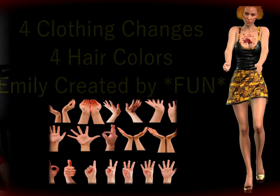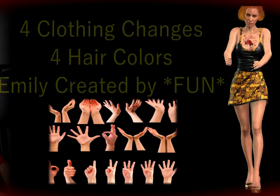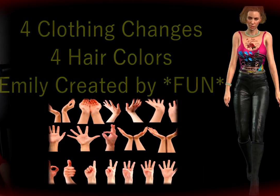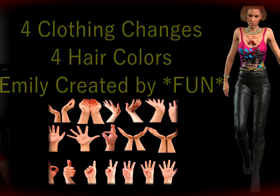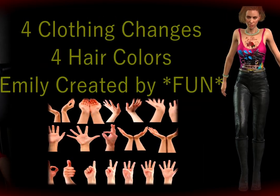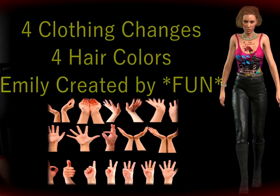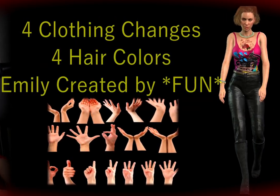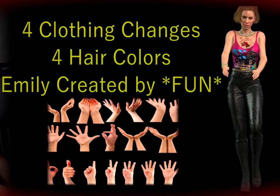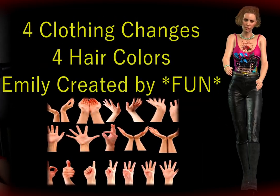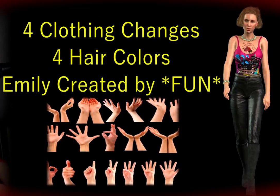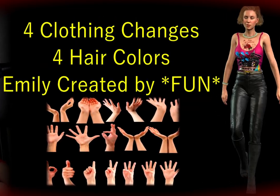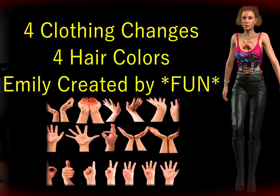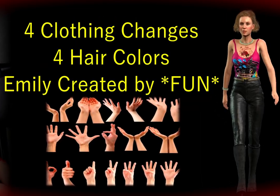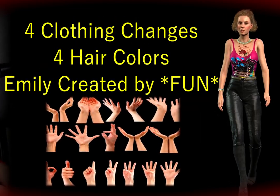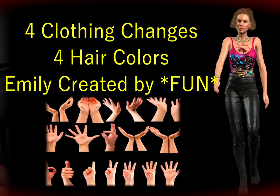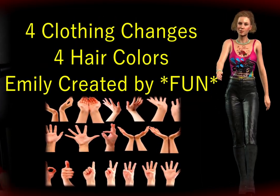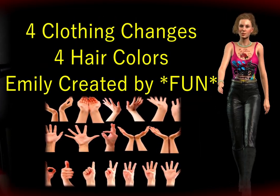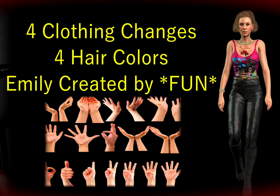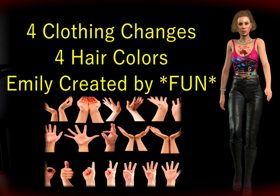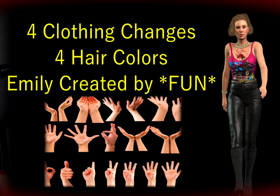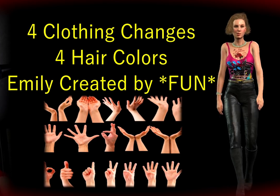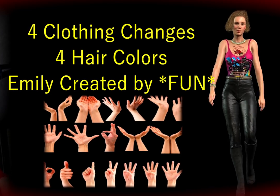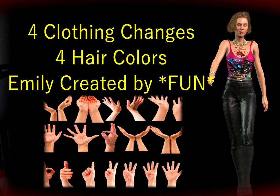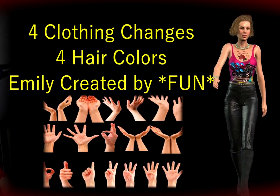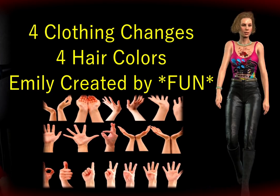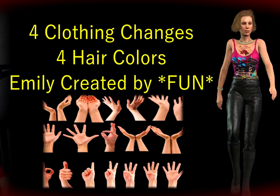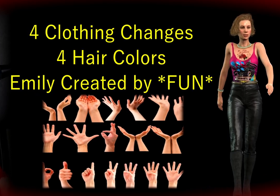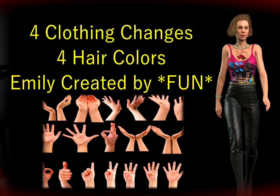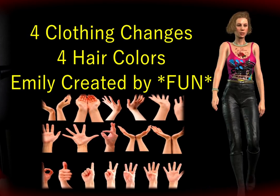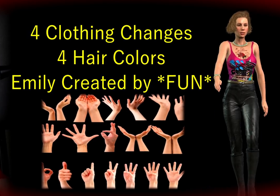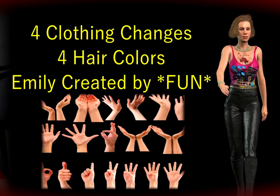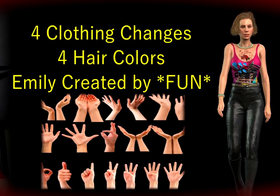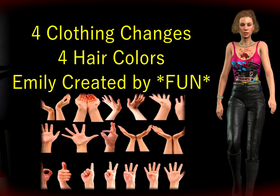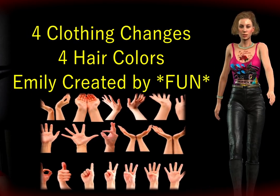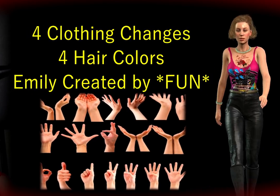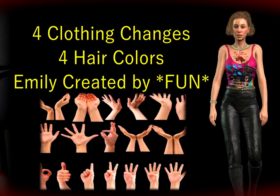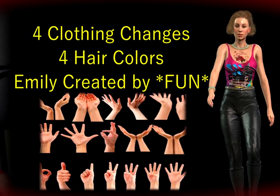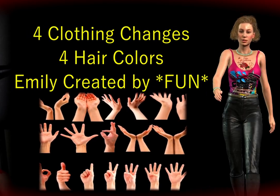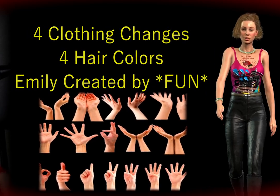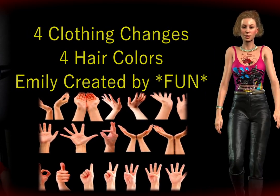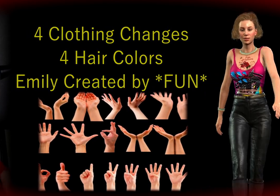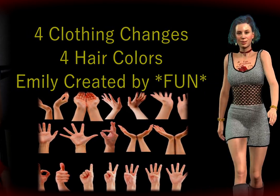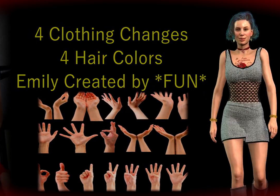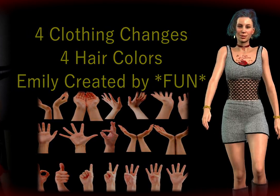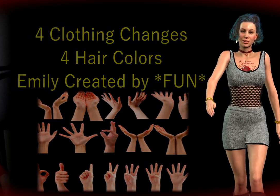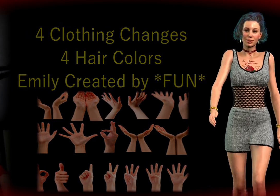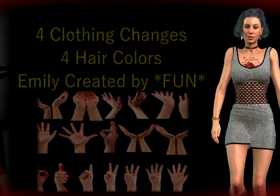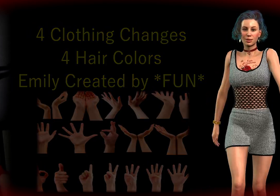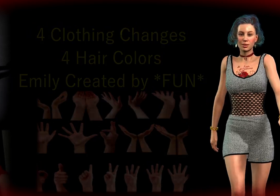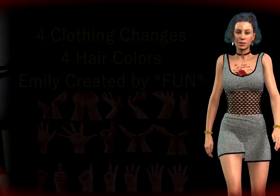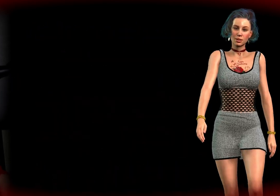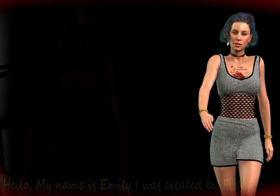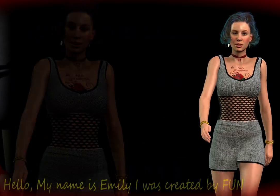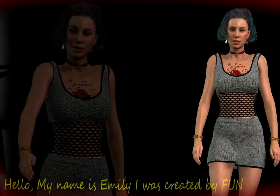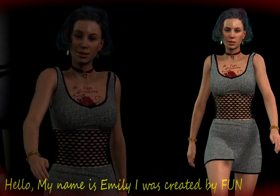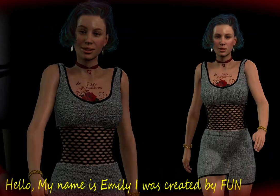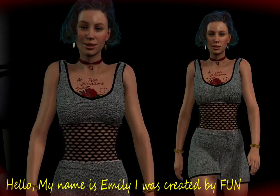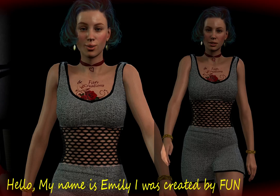I look up and the whole world's spinning, you take my cares away. Hello,